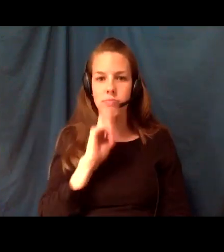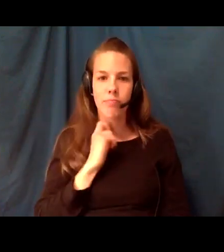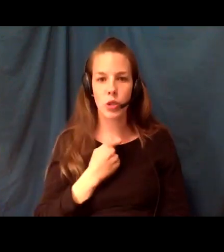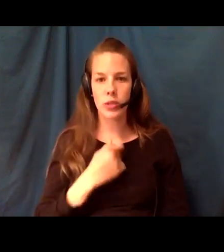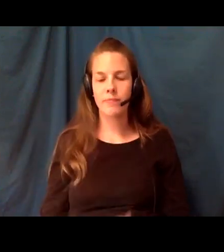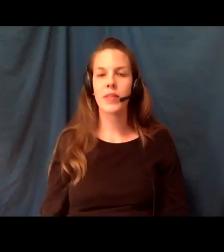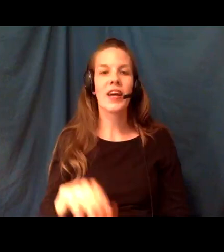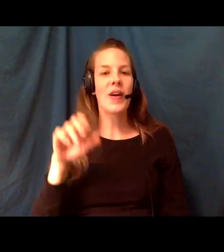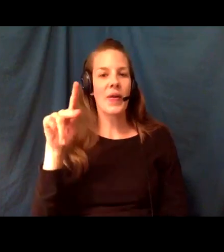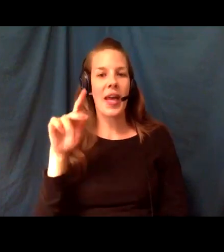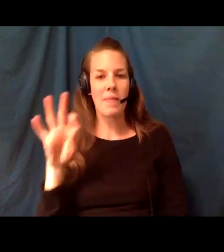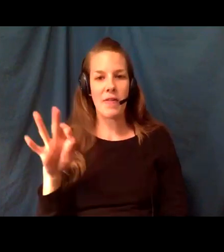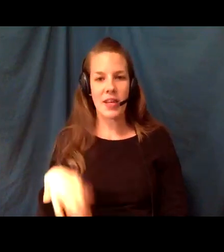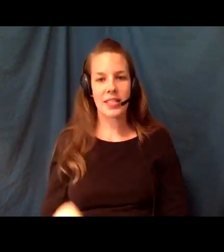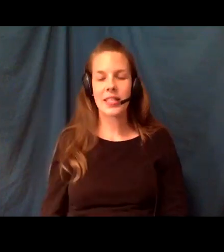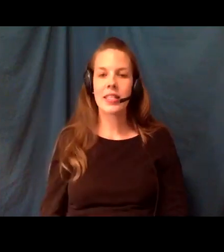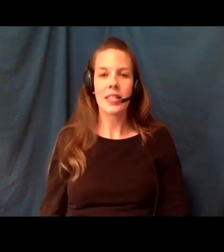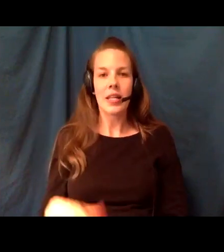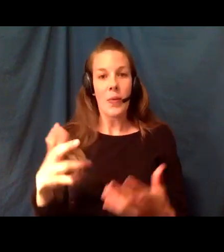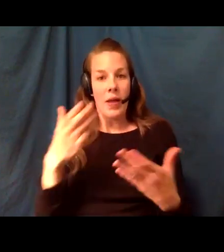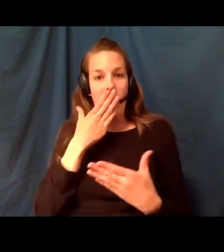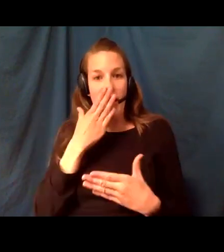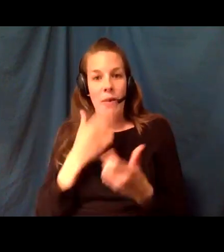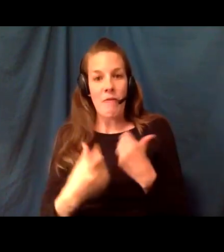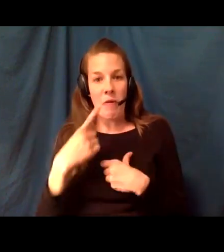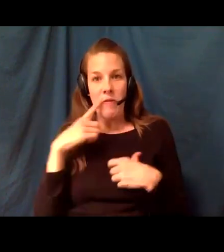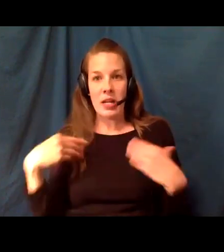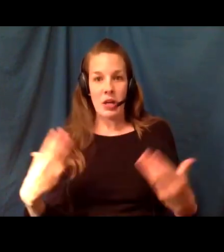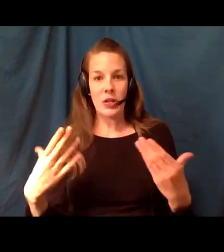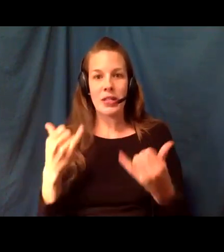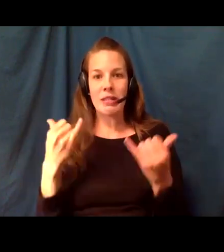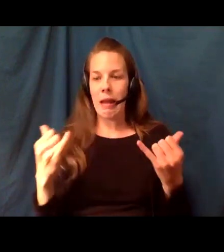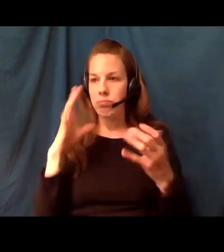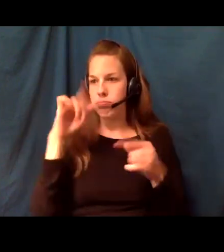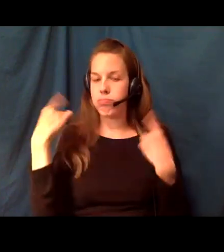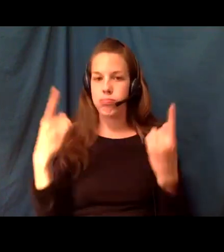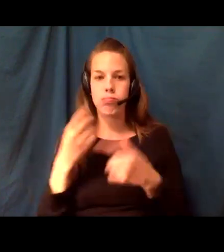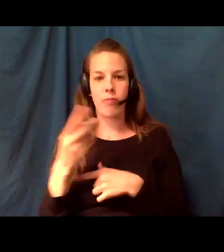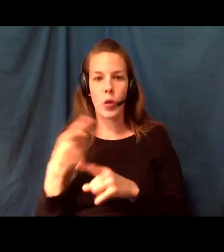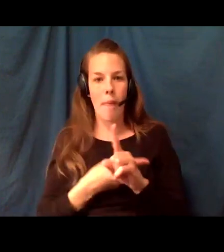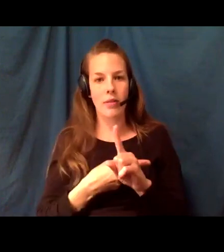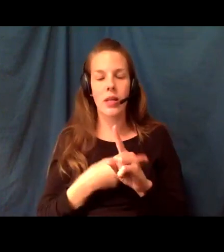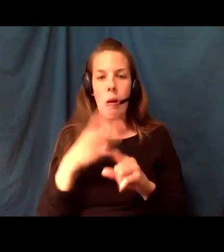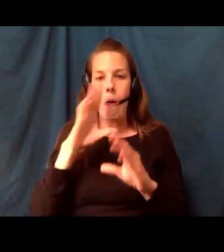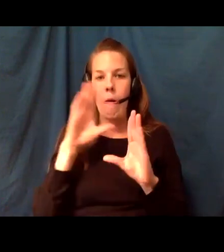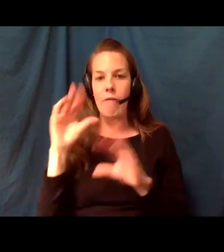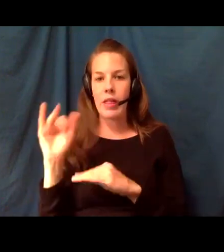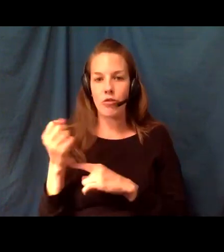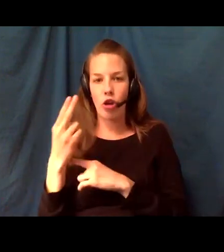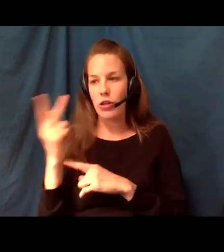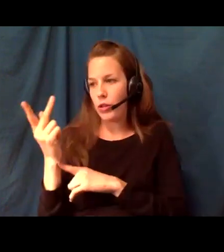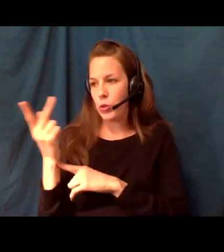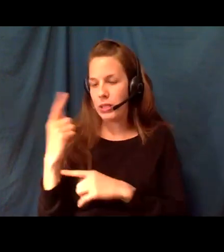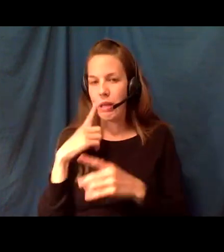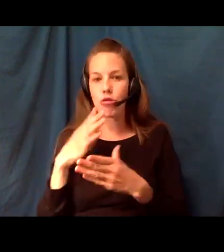There we go. I want to thank everybody for having me here today. It's been a crazy couple of months. Hopefully Josh and I can share some